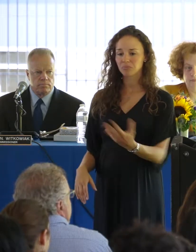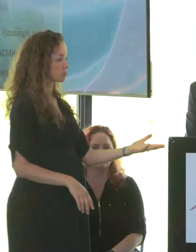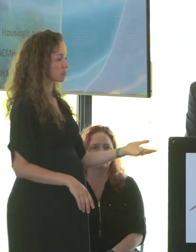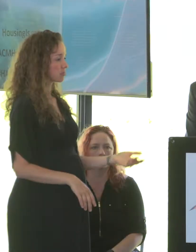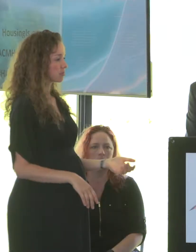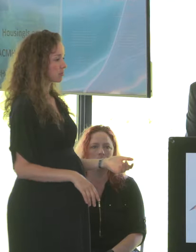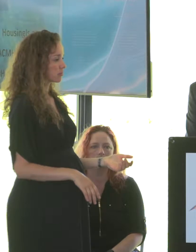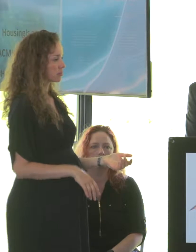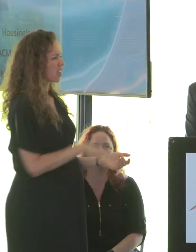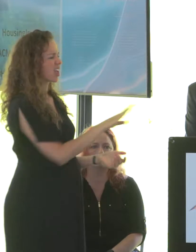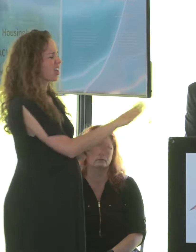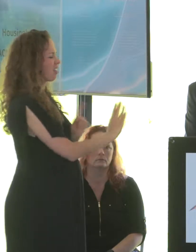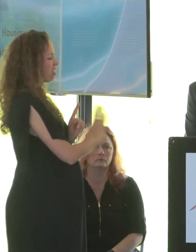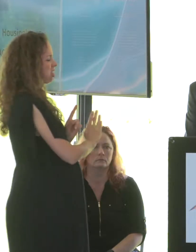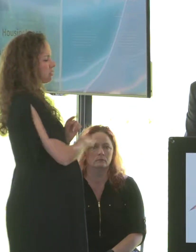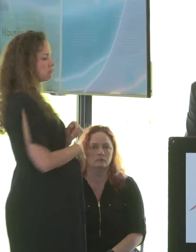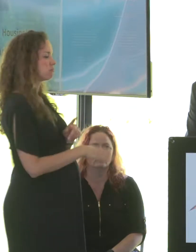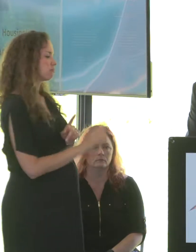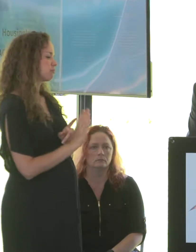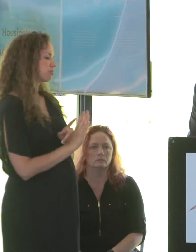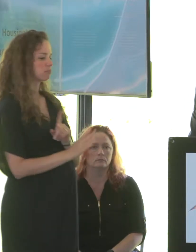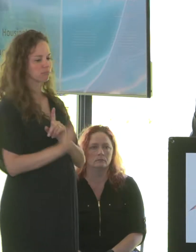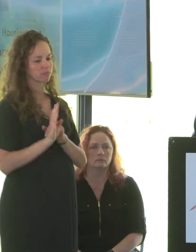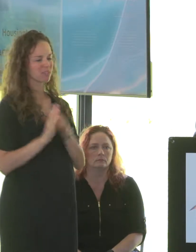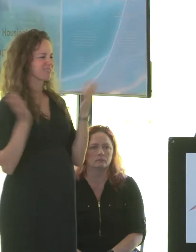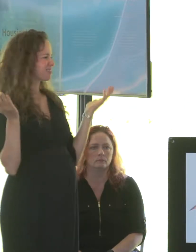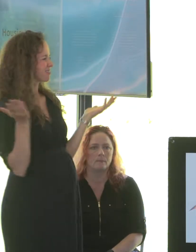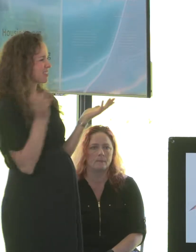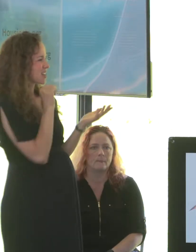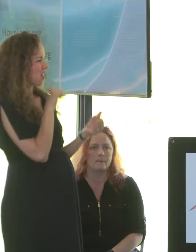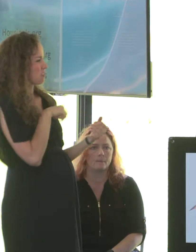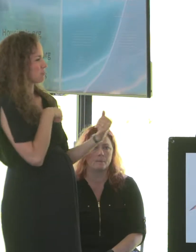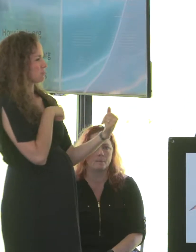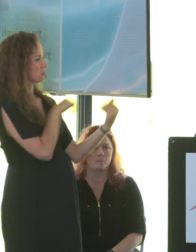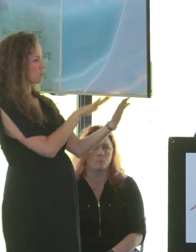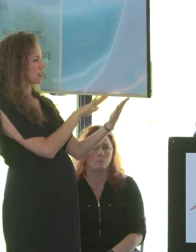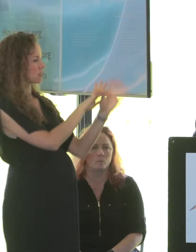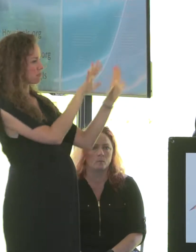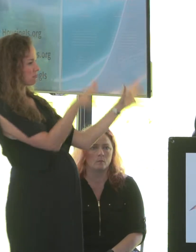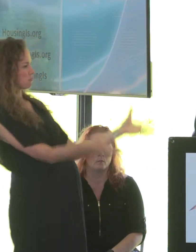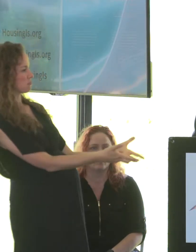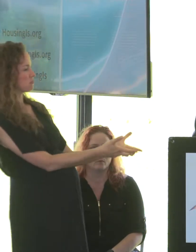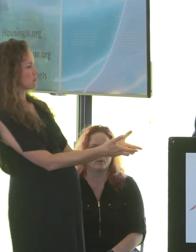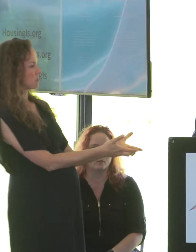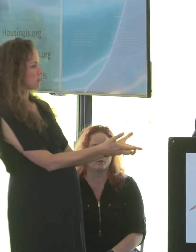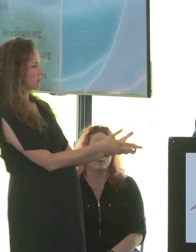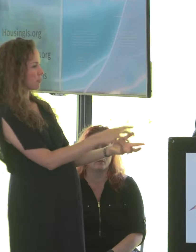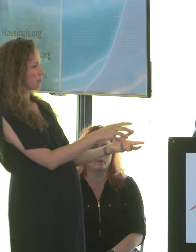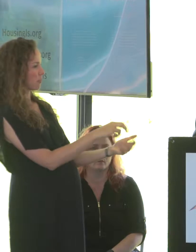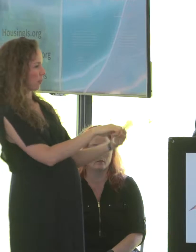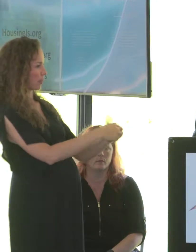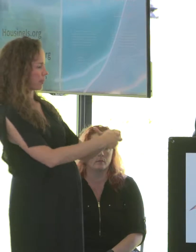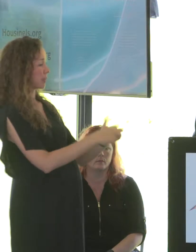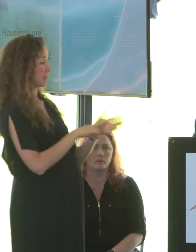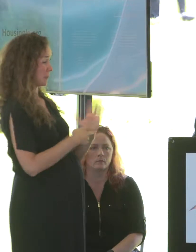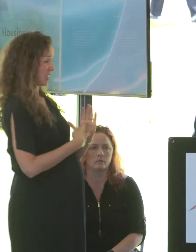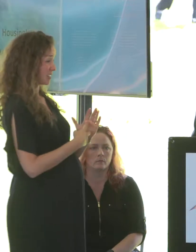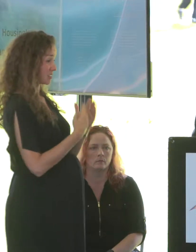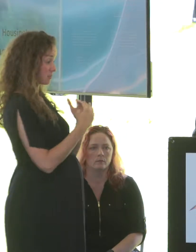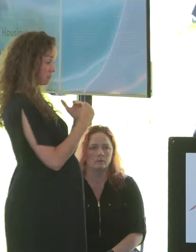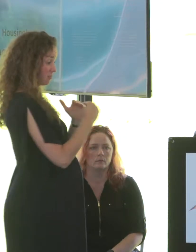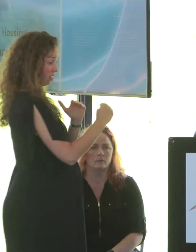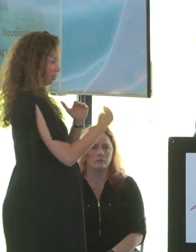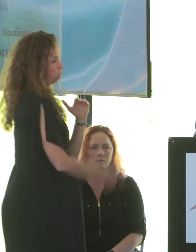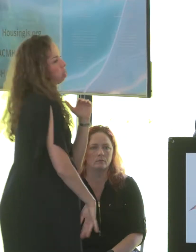often fail to address the needs of low-income individuals and families in a holistic way, resulting in stagnant outcomes and